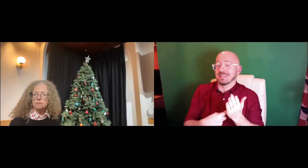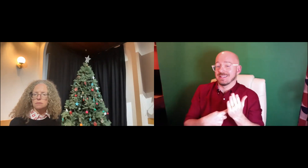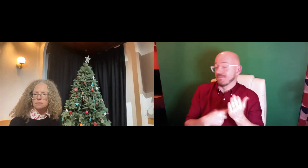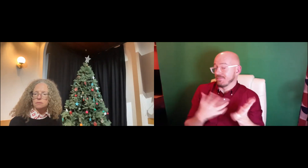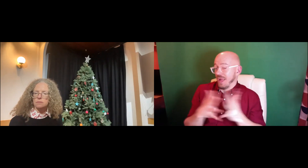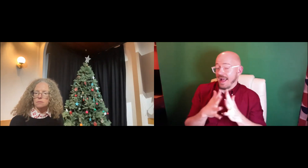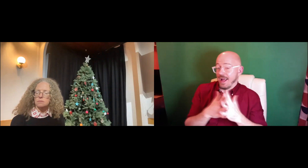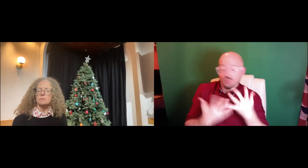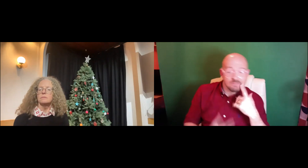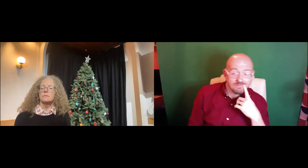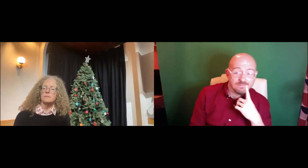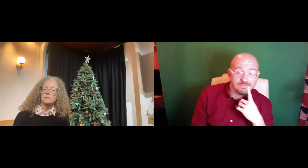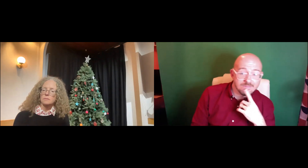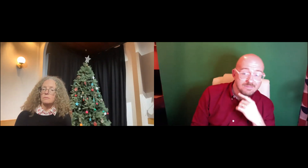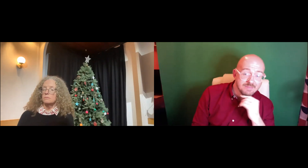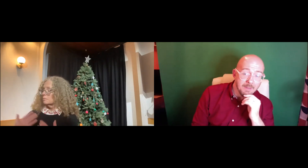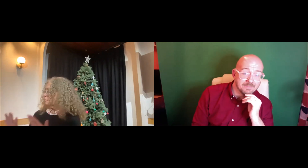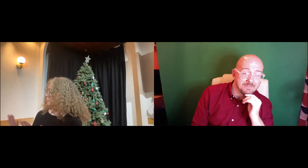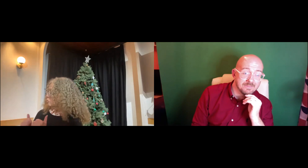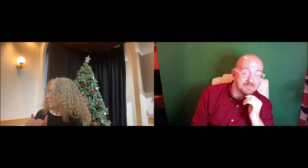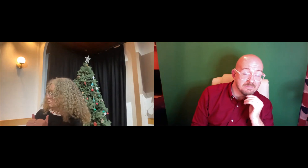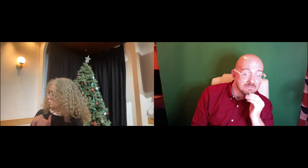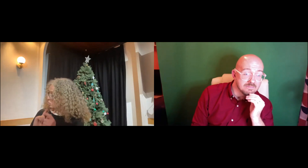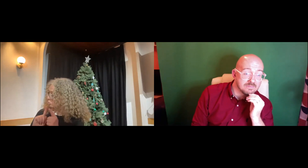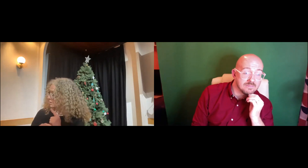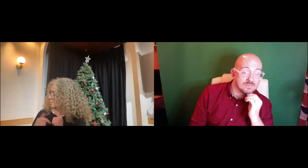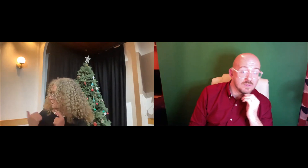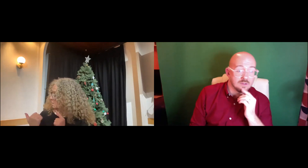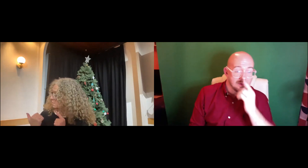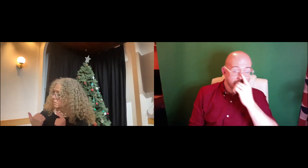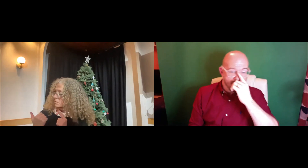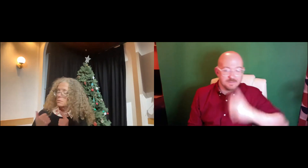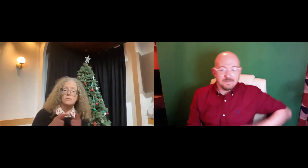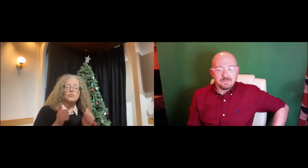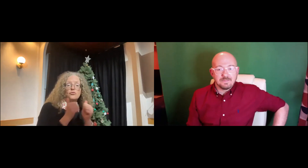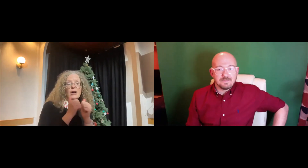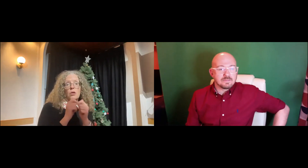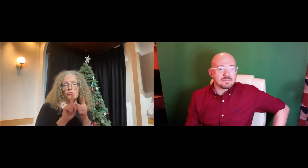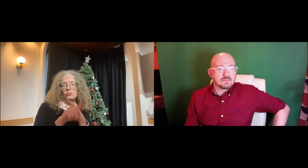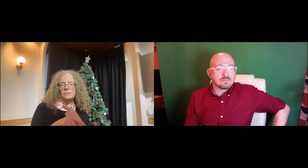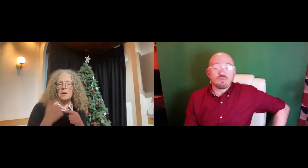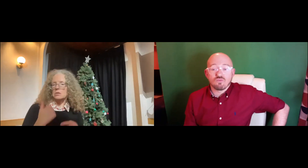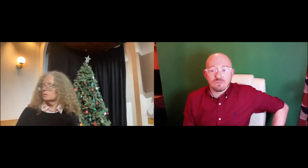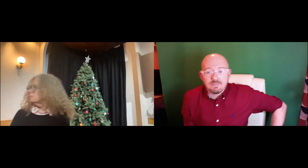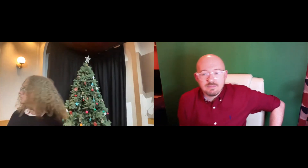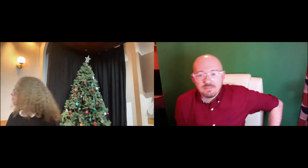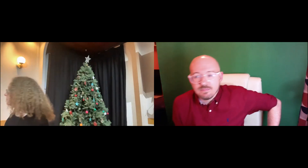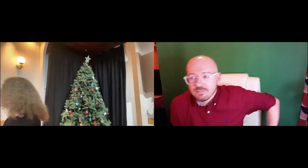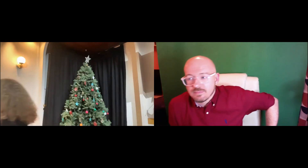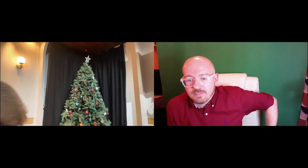be encouraged to add BSL into their 1+2 language policy?